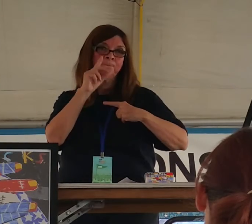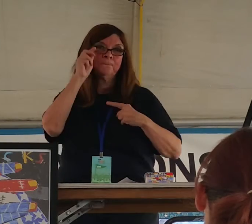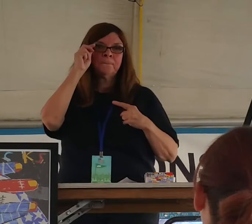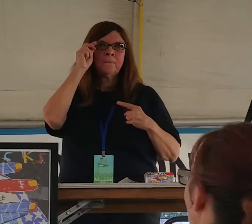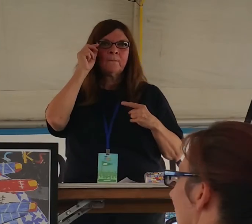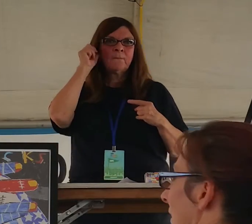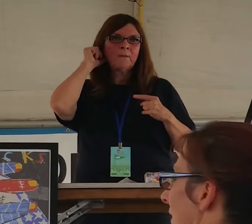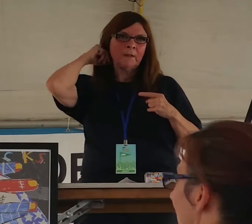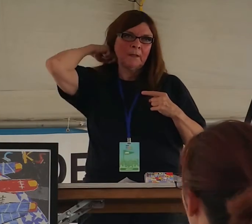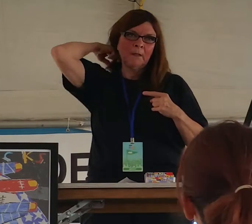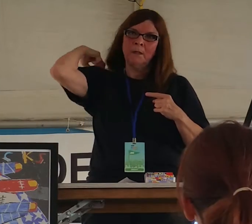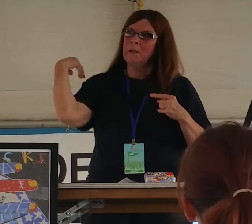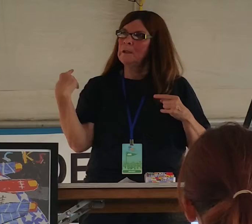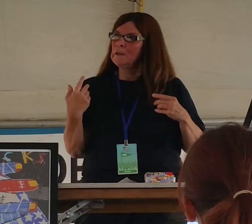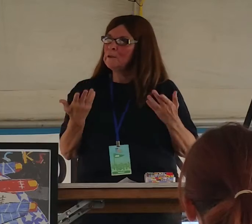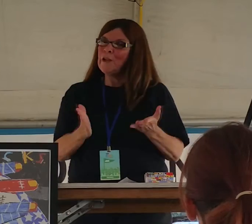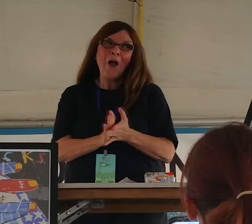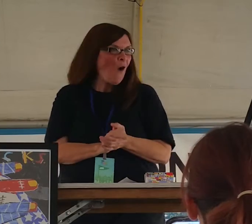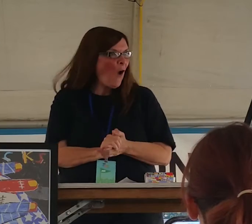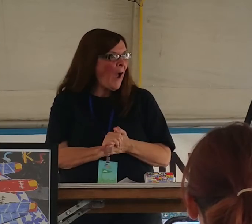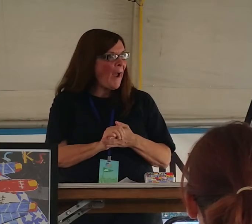be housed in that museum for a month.